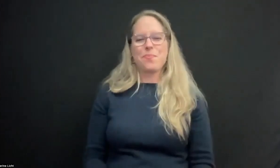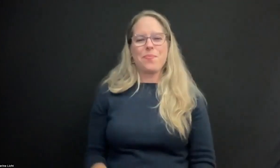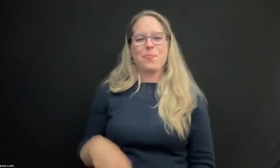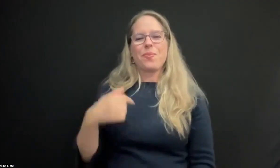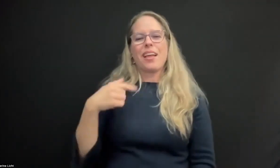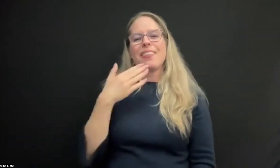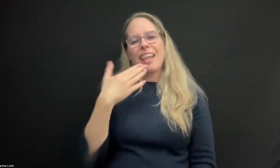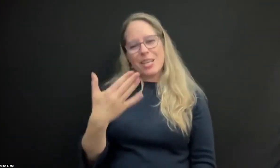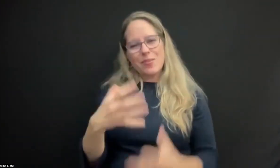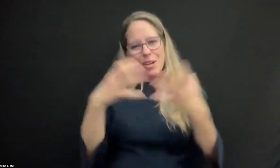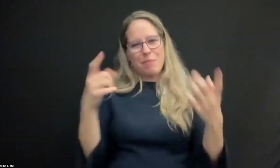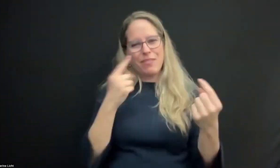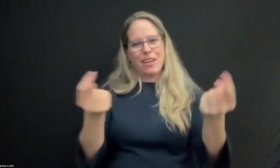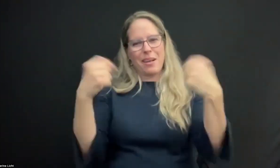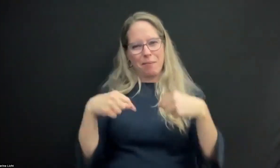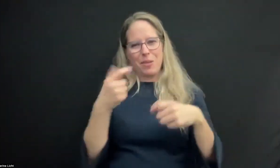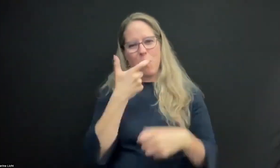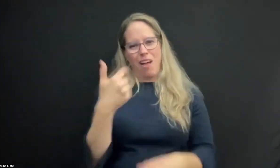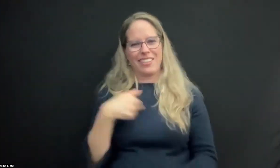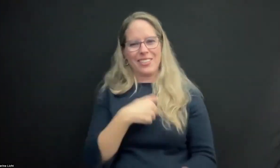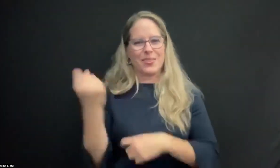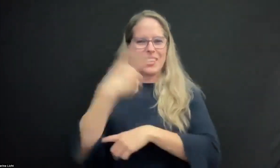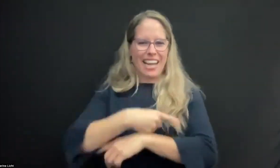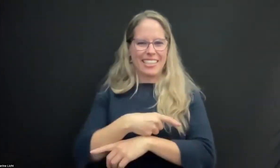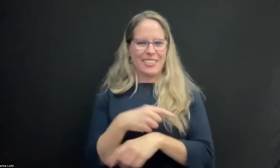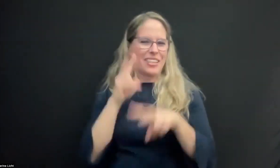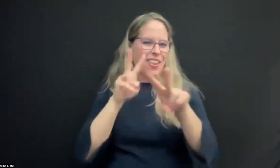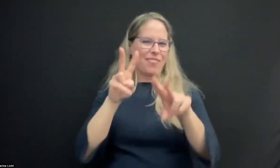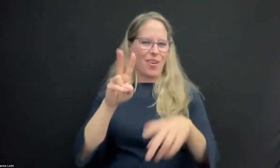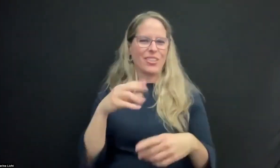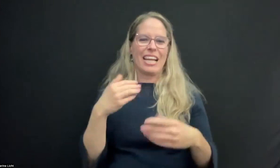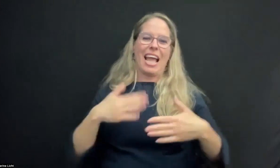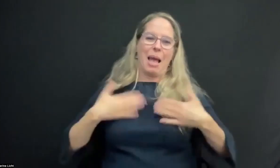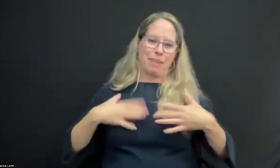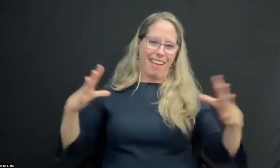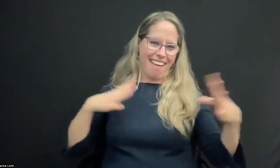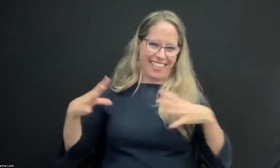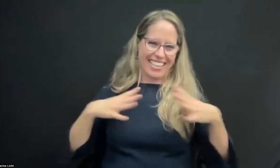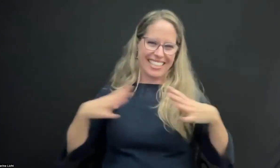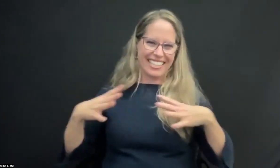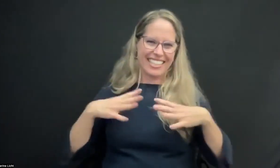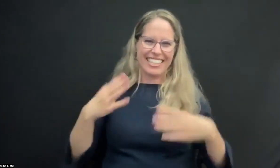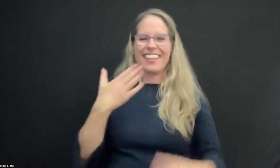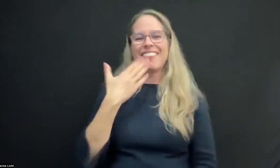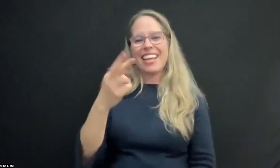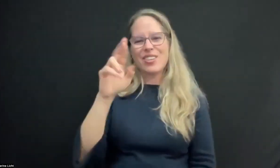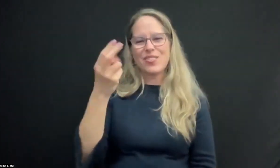school programs would like to adopt. So thank you again for watching and happy holidays. Thank you,